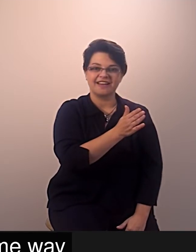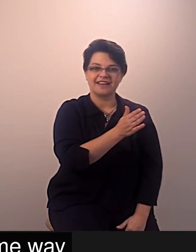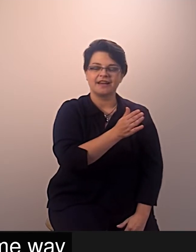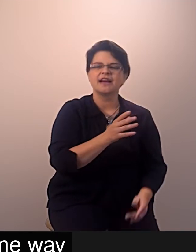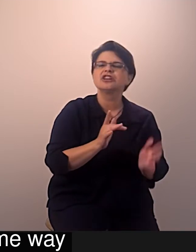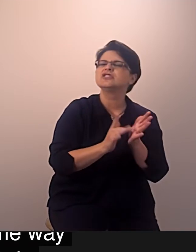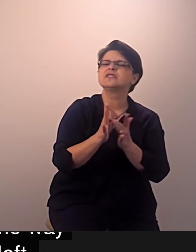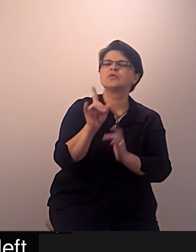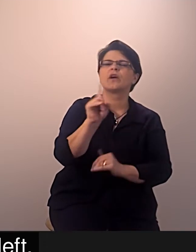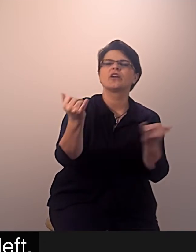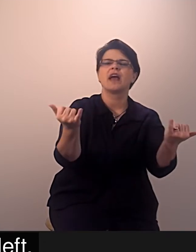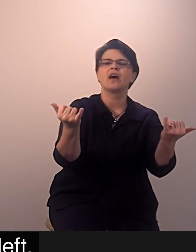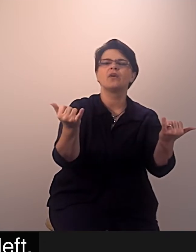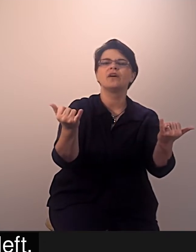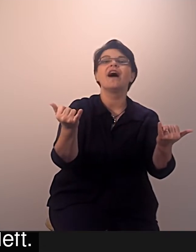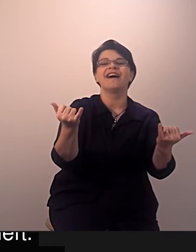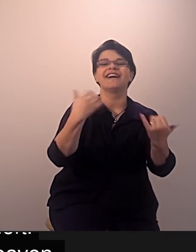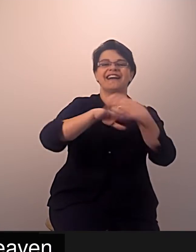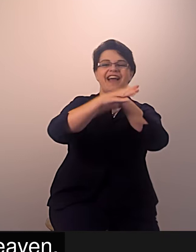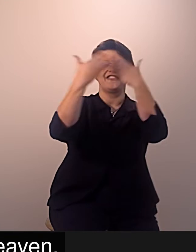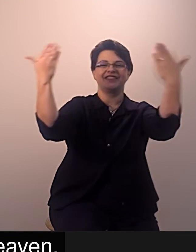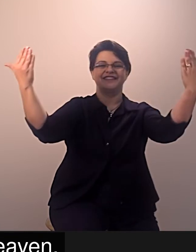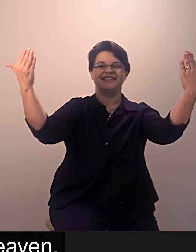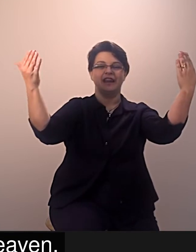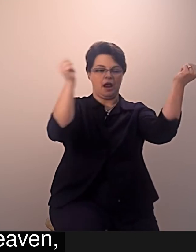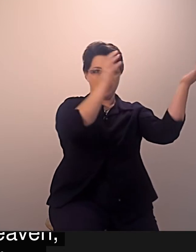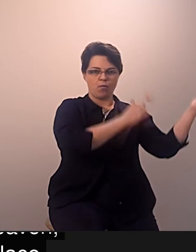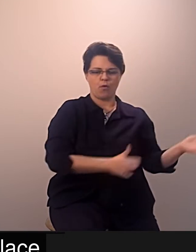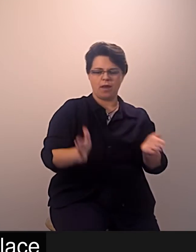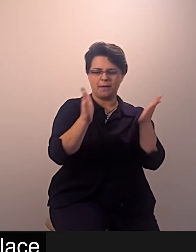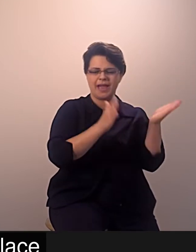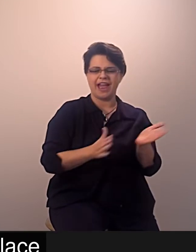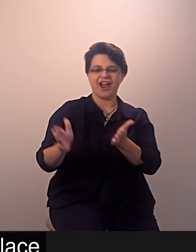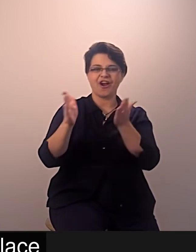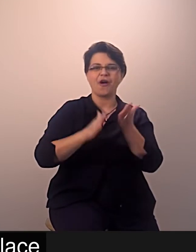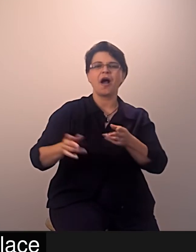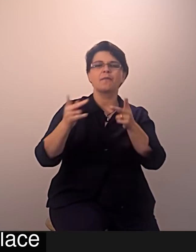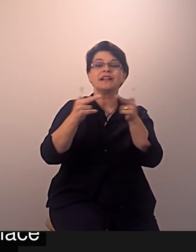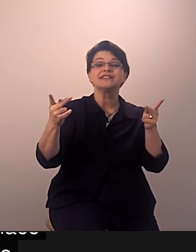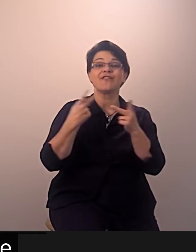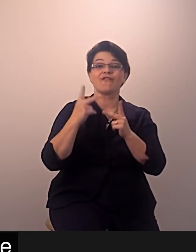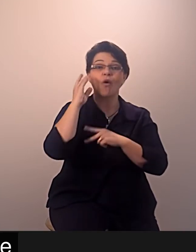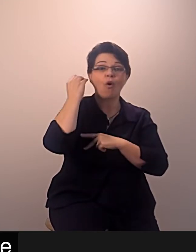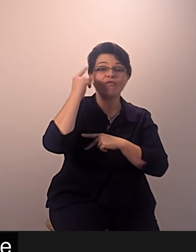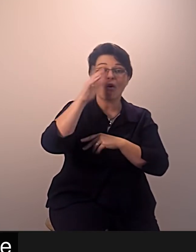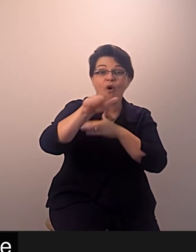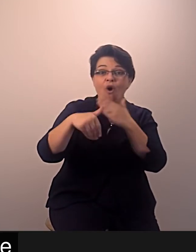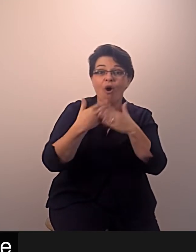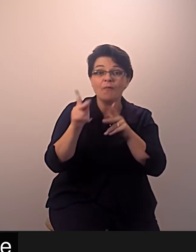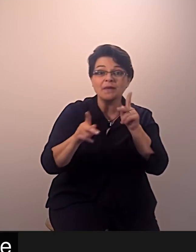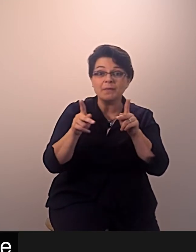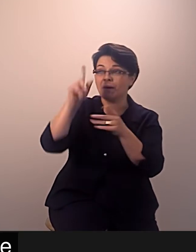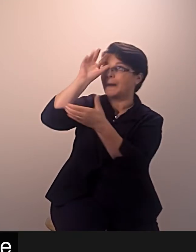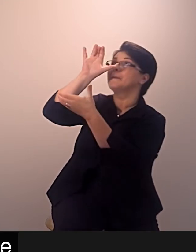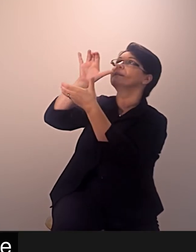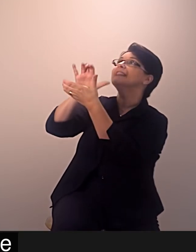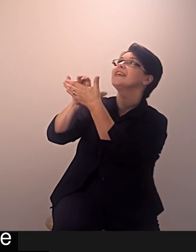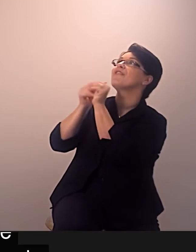now in heaven, preparing a place for all those who will believe in and follow him.